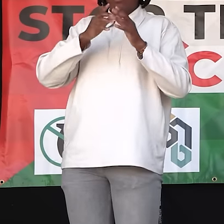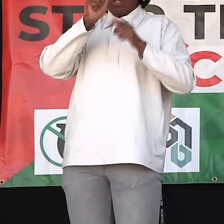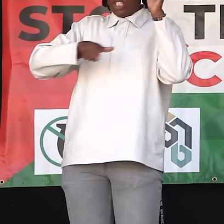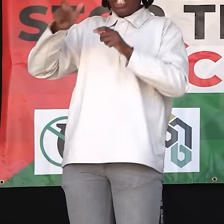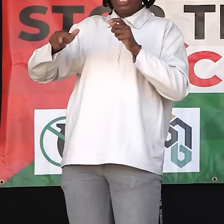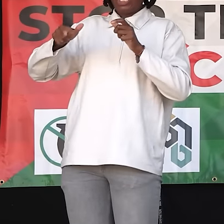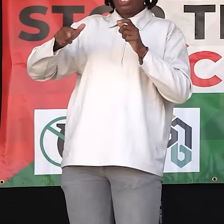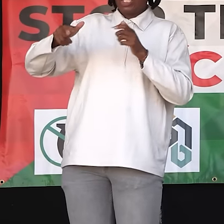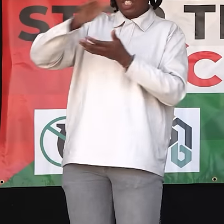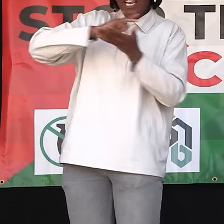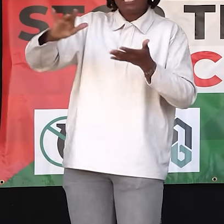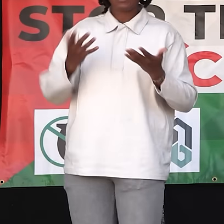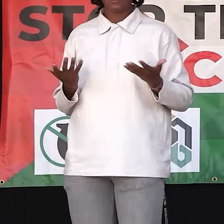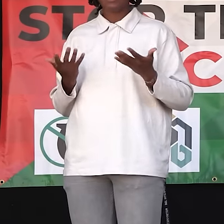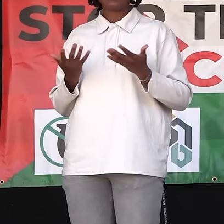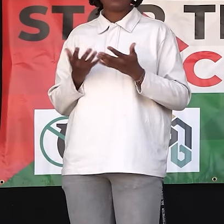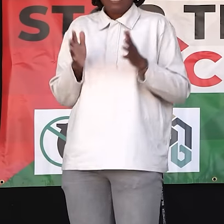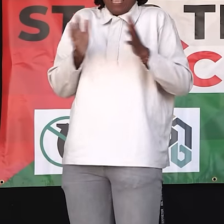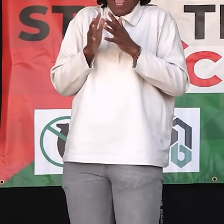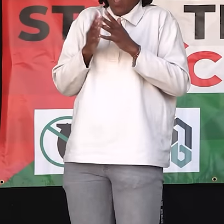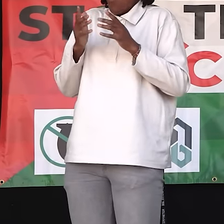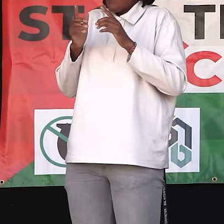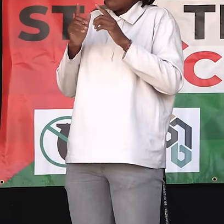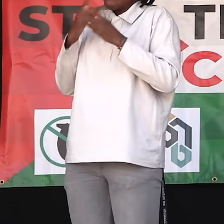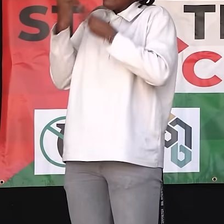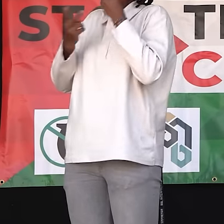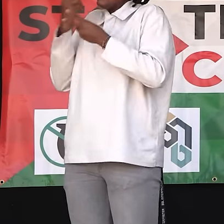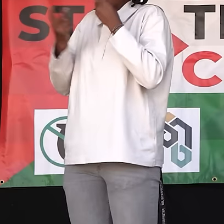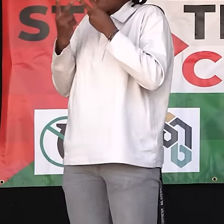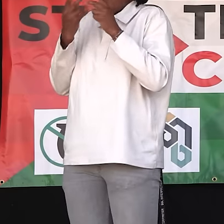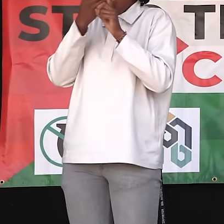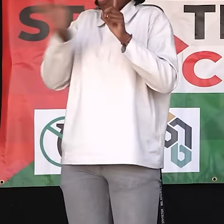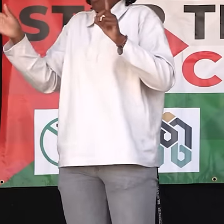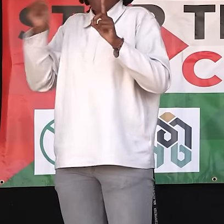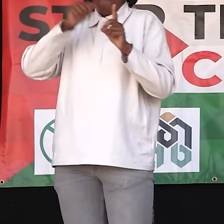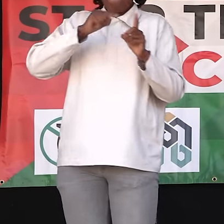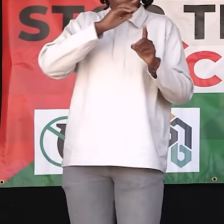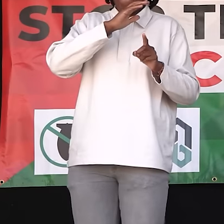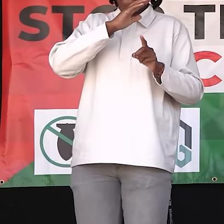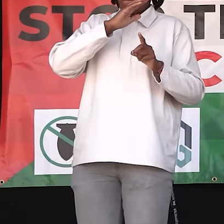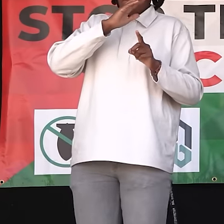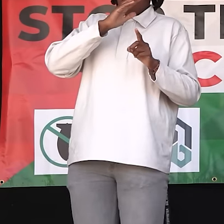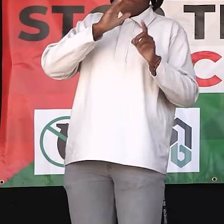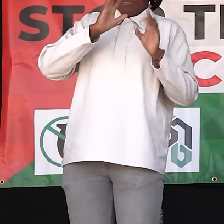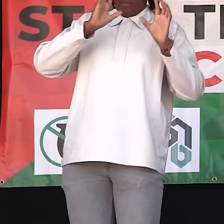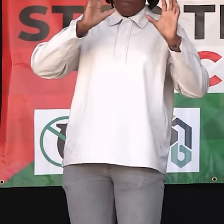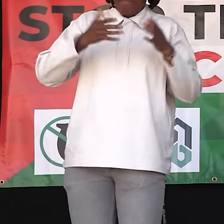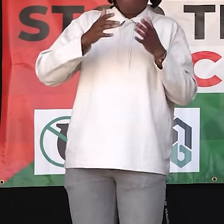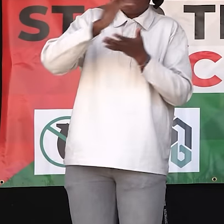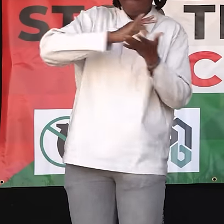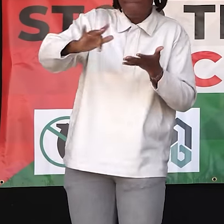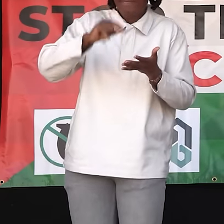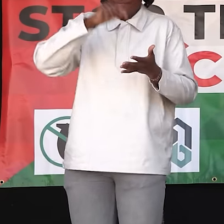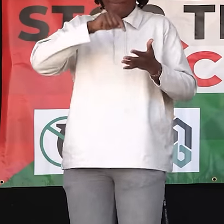about anything else? How can you sing about anything else? How can you talk about anything else apart from the fact that there is